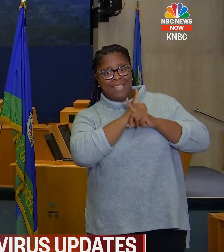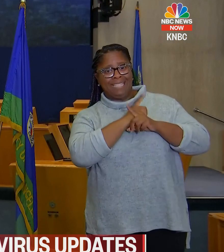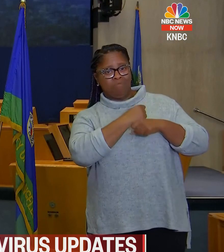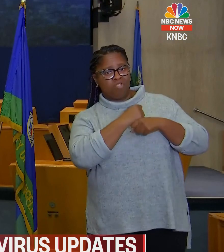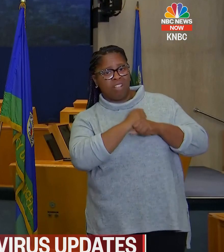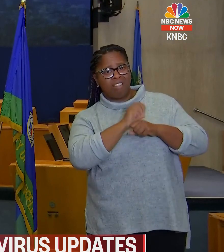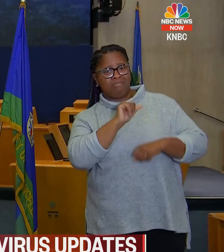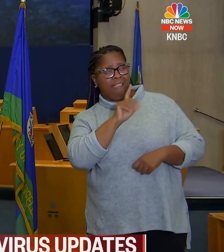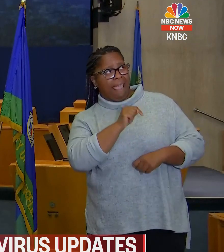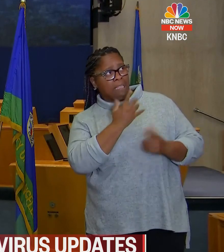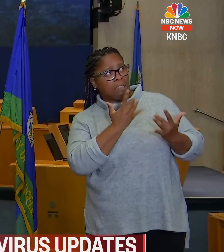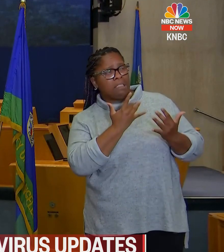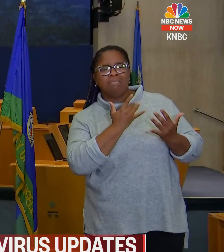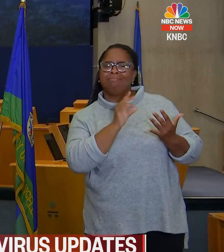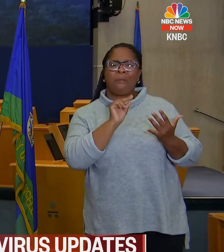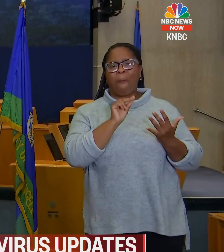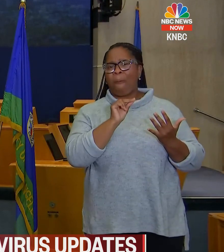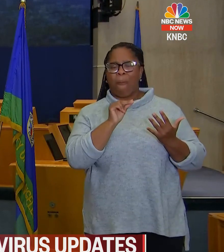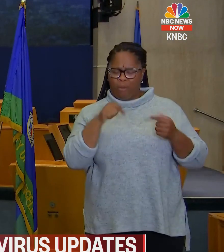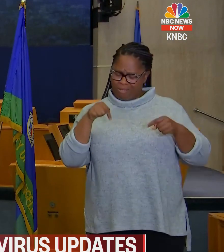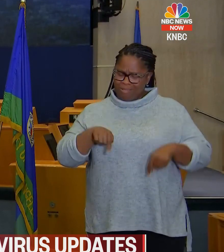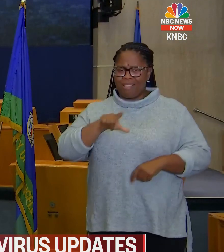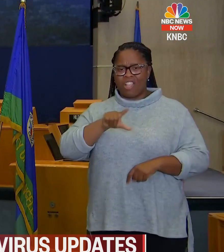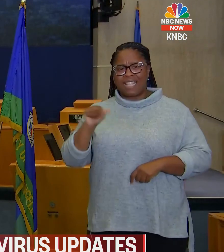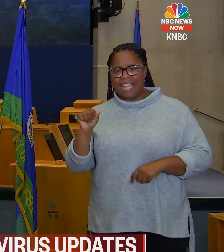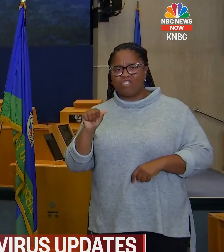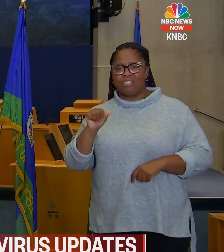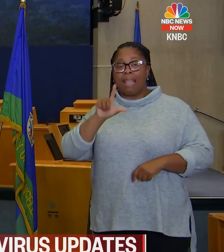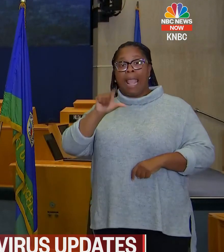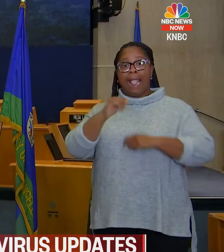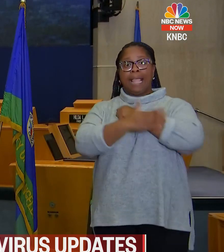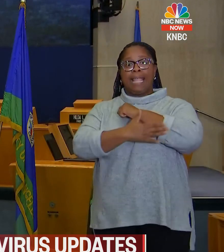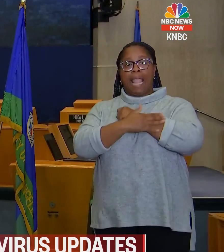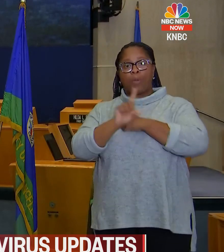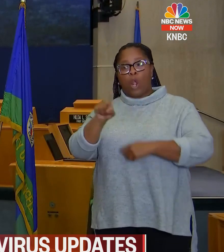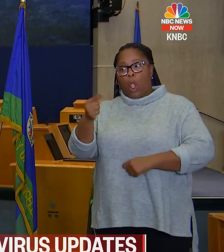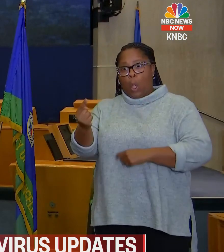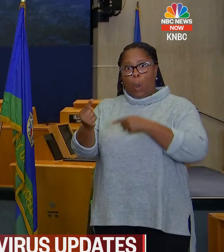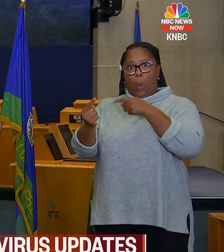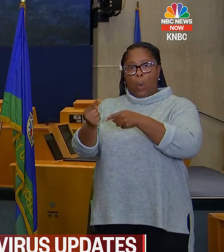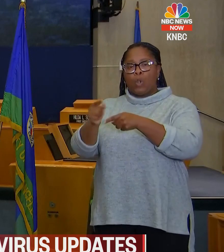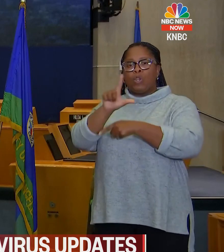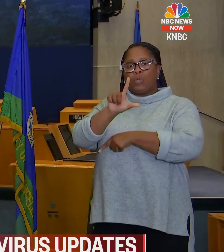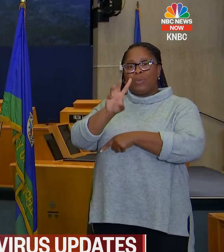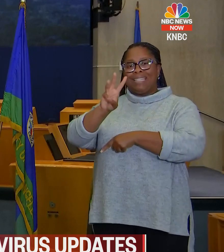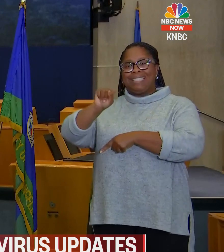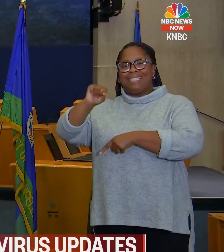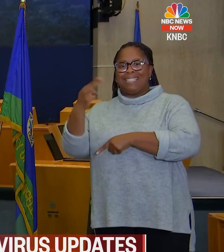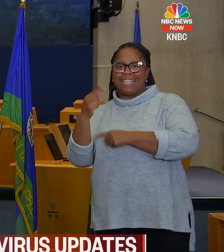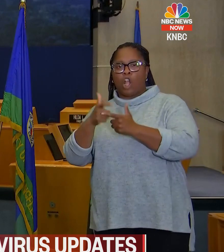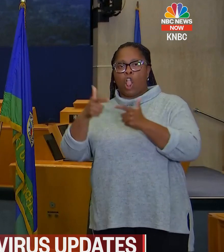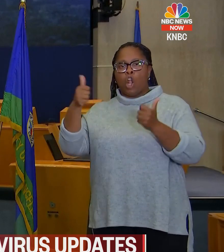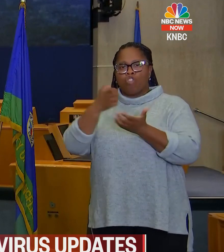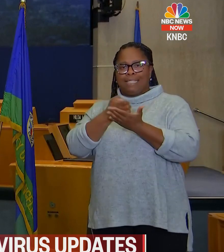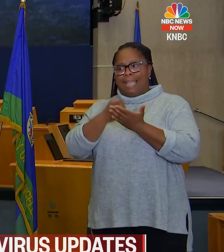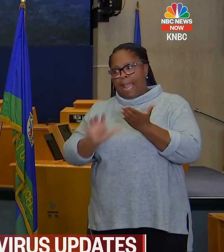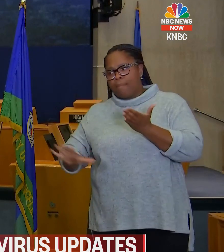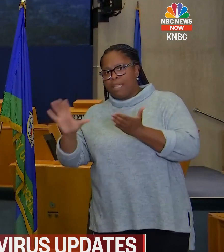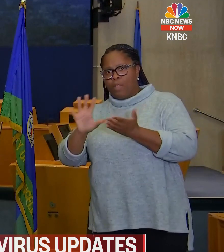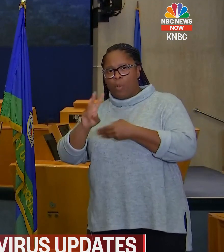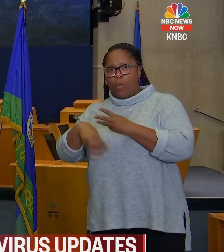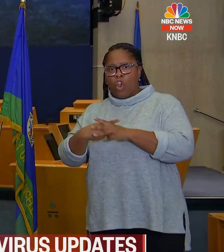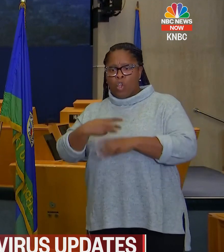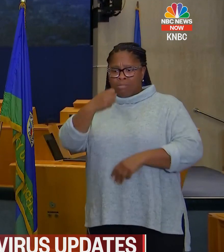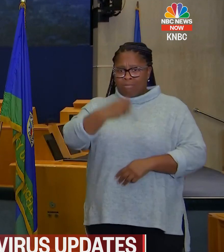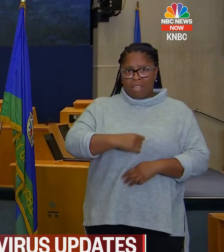Act. We are Los Angeles. LA County alone has the 26th largest economy in the world, and Southern California